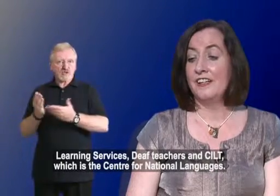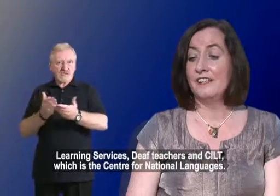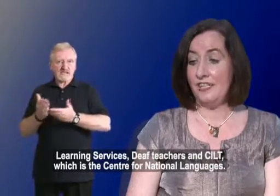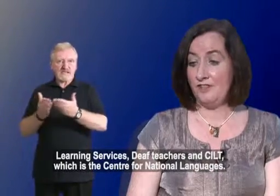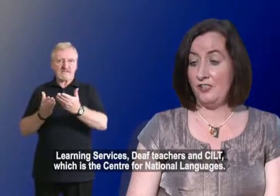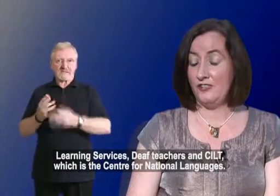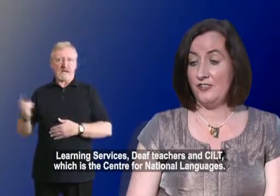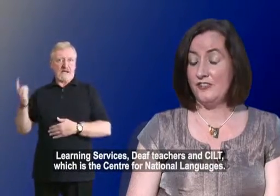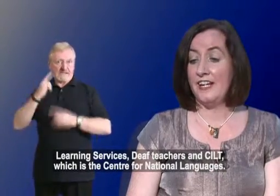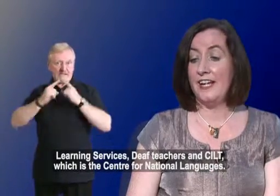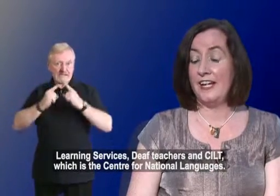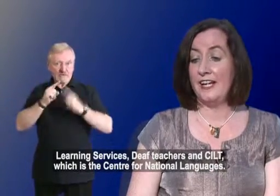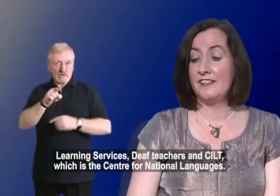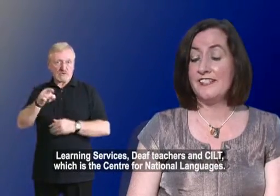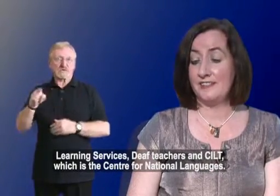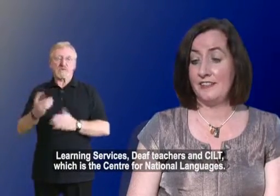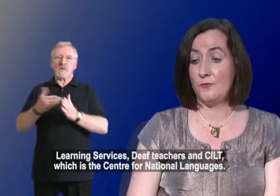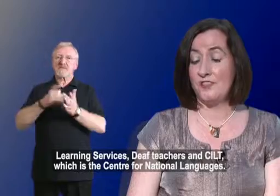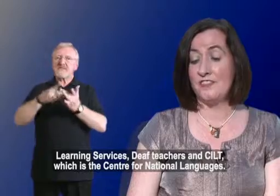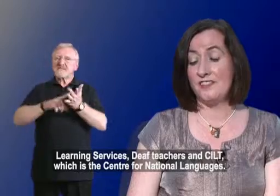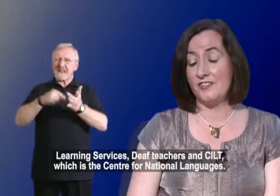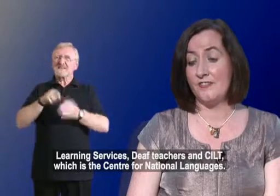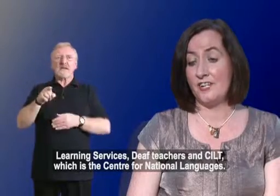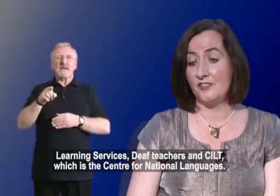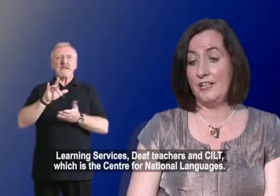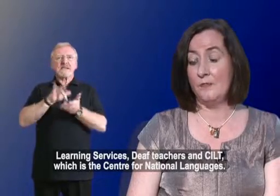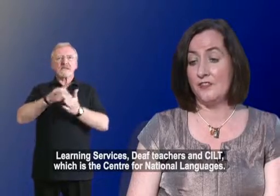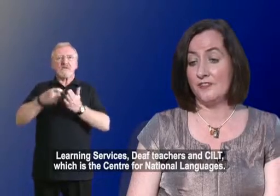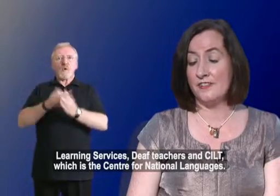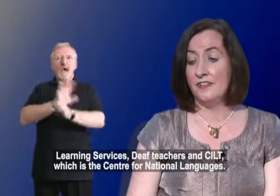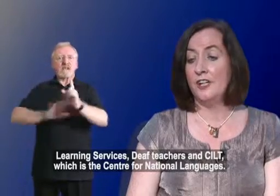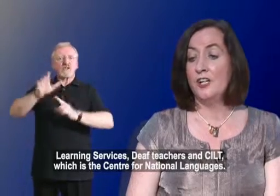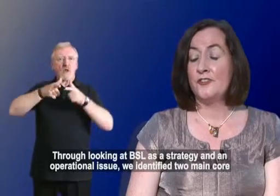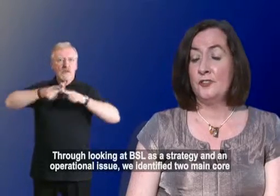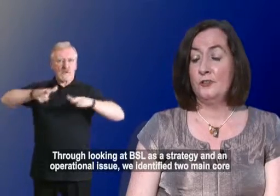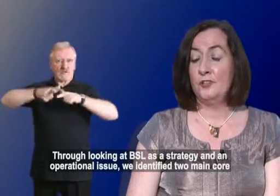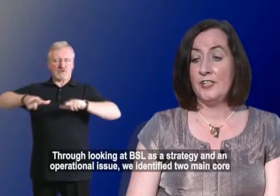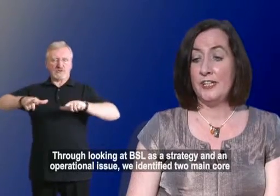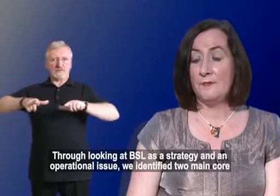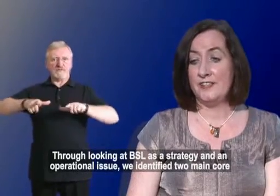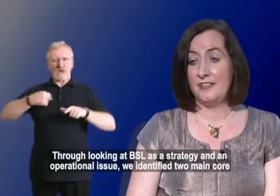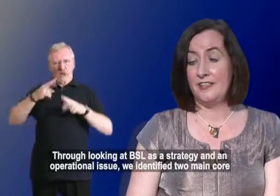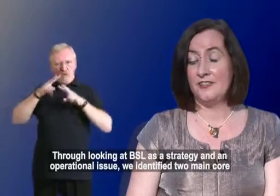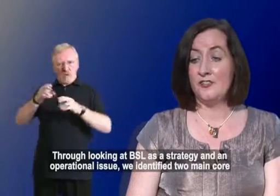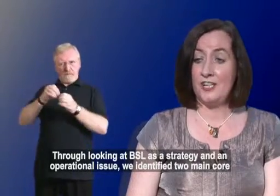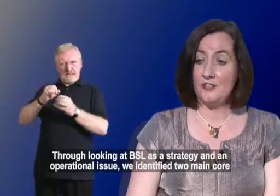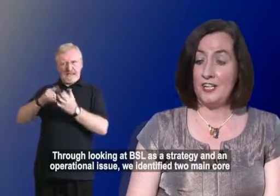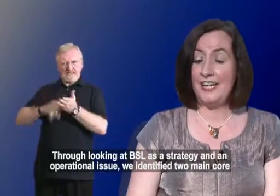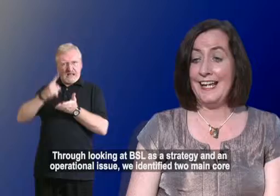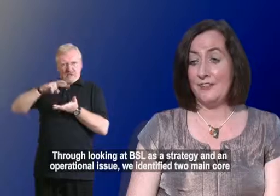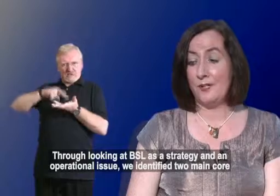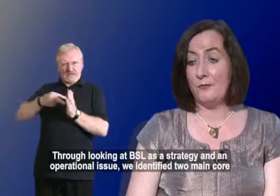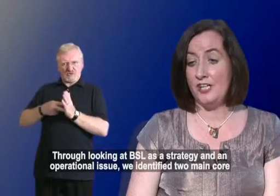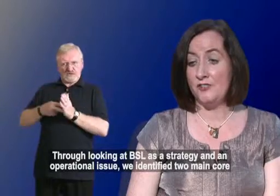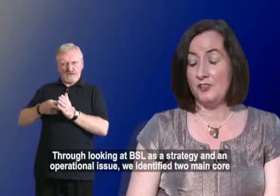Services, Deaf Teachers and CILT, which is the Centre for National Languages. Through looking at BSL as a